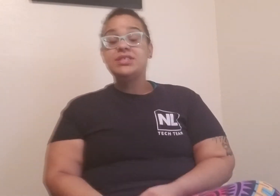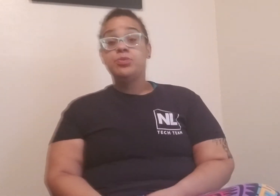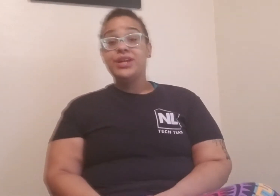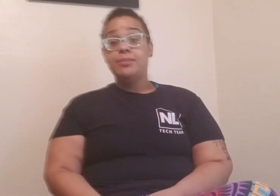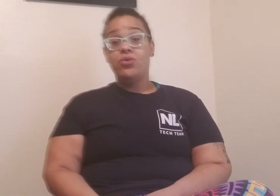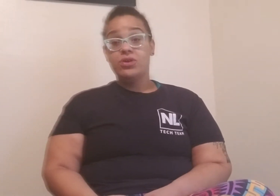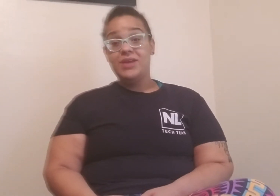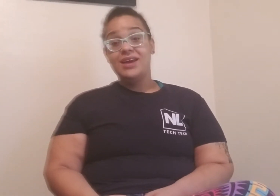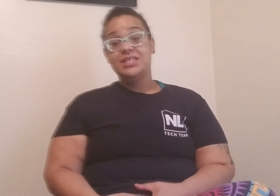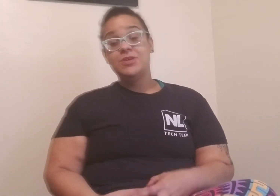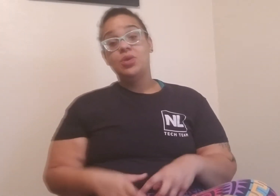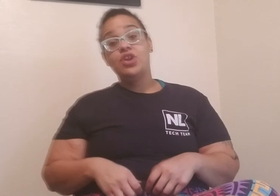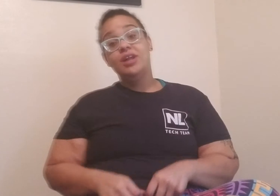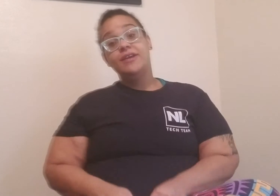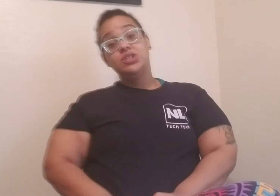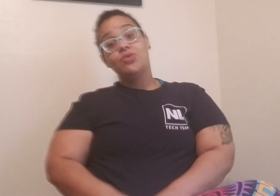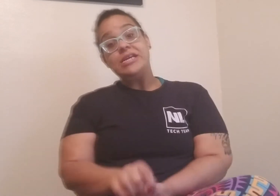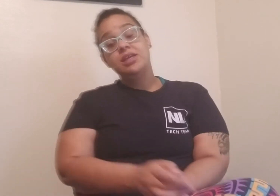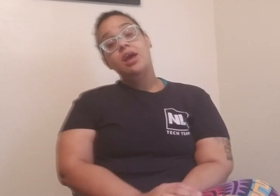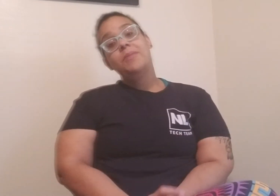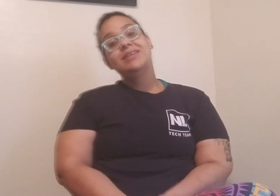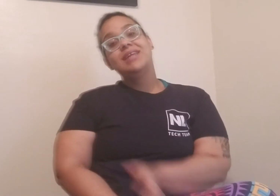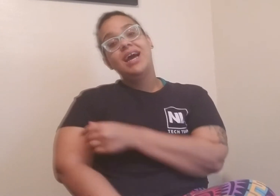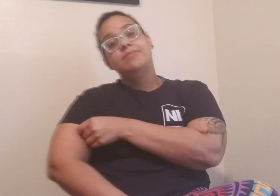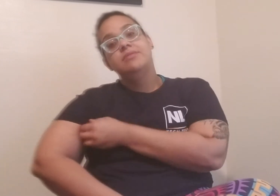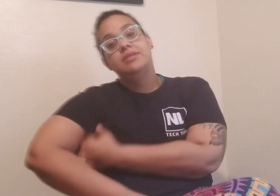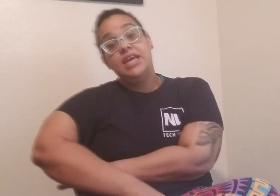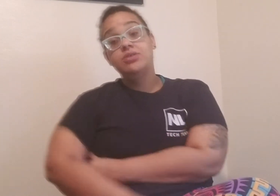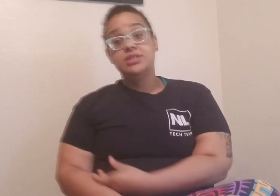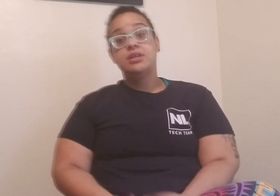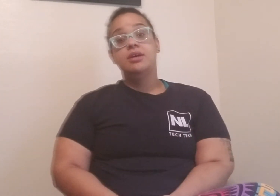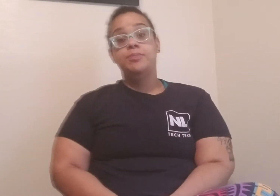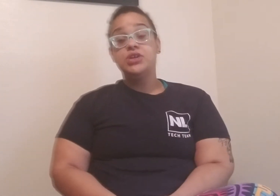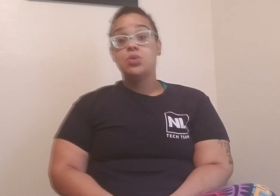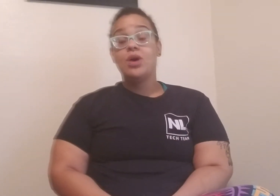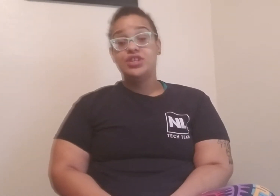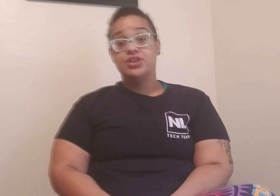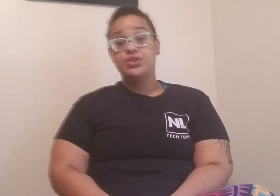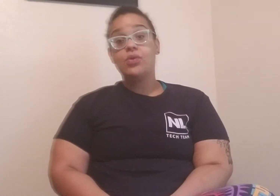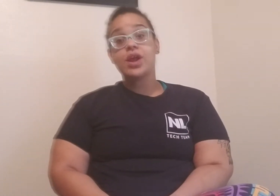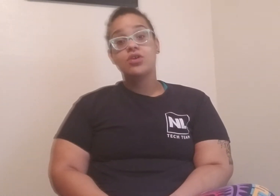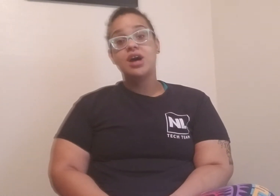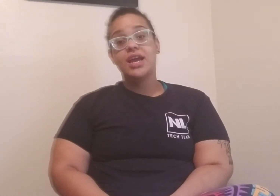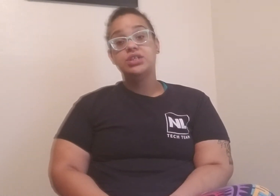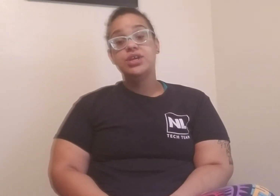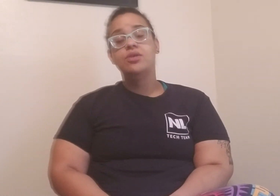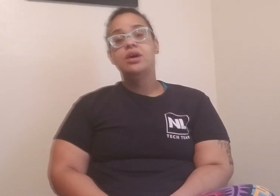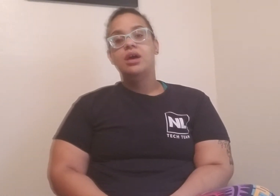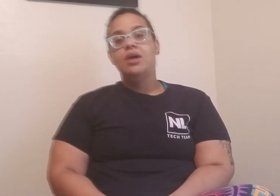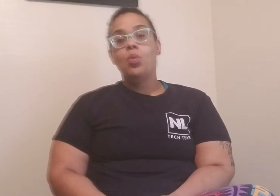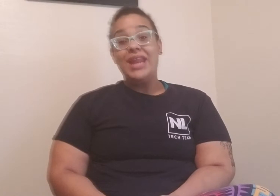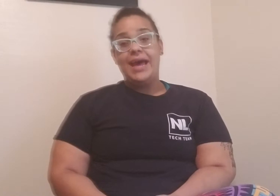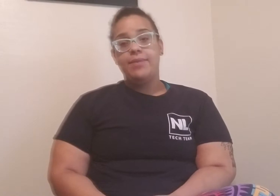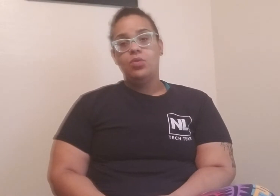pretty important because, especially when you're telling stories, because time tells the person watching your story or talking to you when it happened, whether it